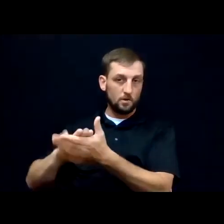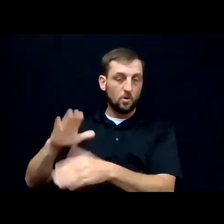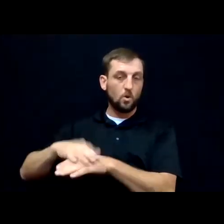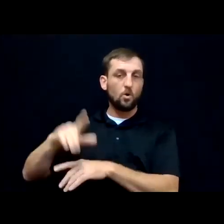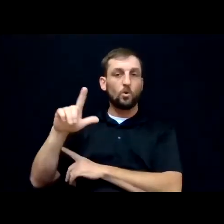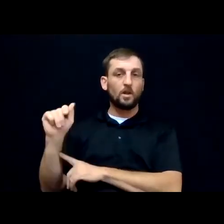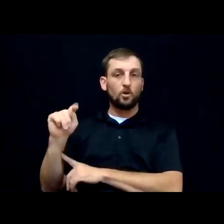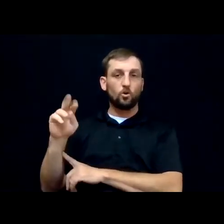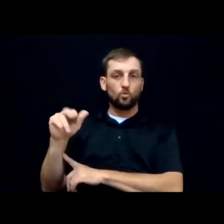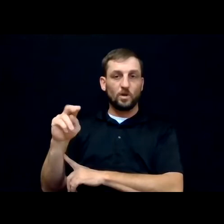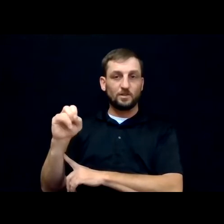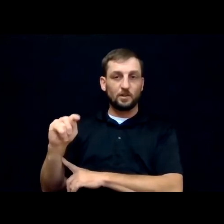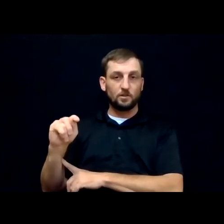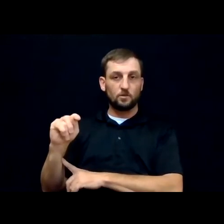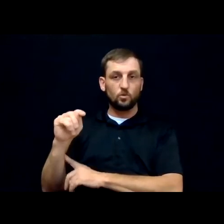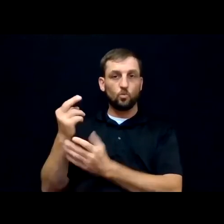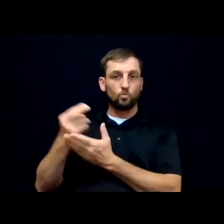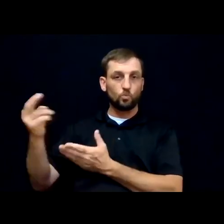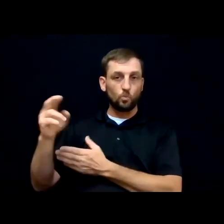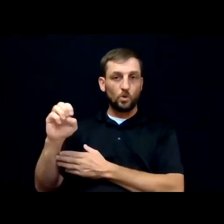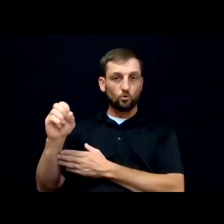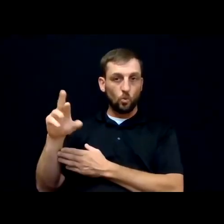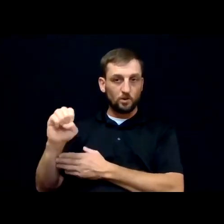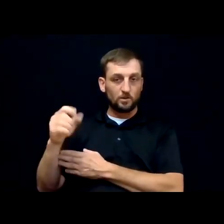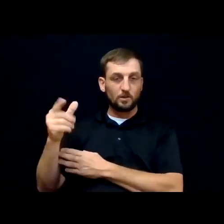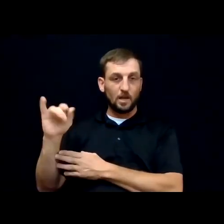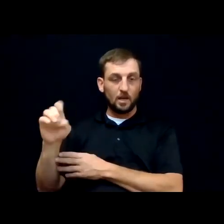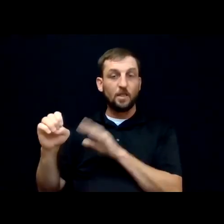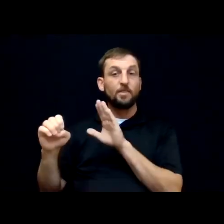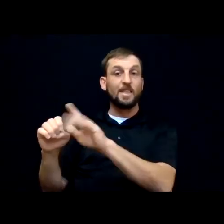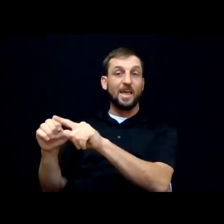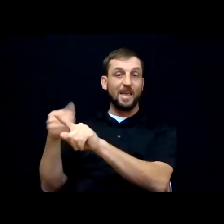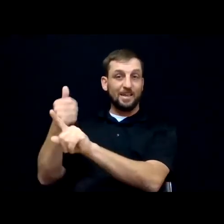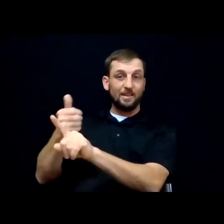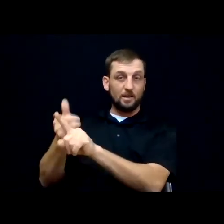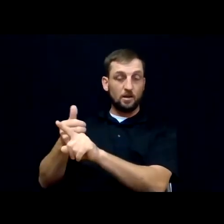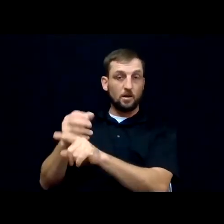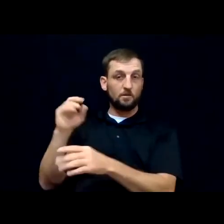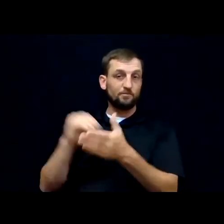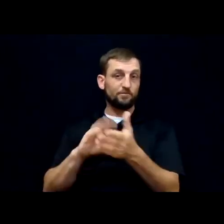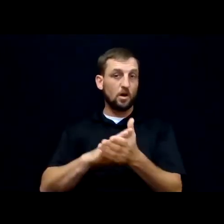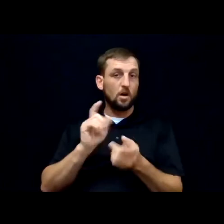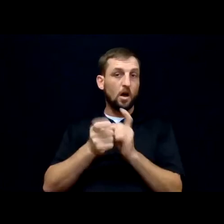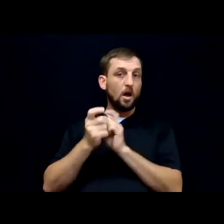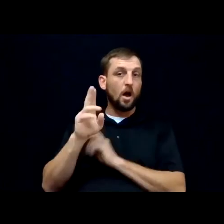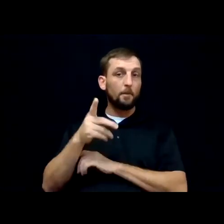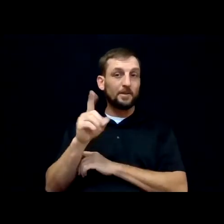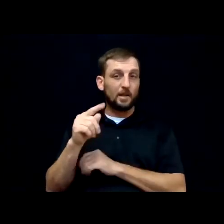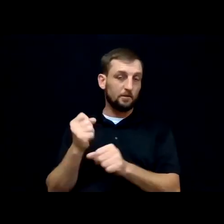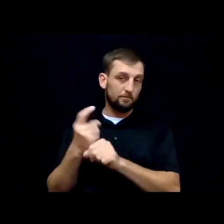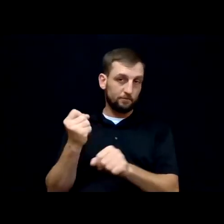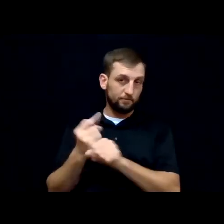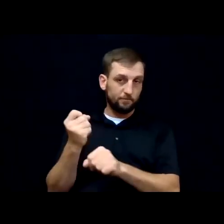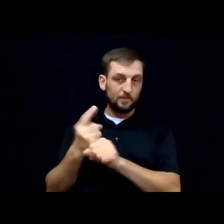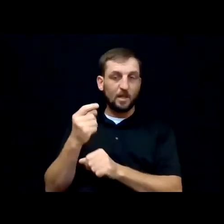Resource Guide. The agencies actually update their information in the Transit Resource Guide every year. The beginning of each